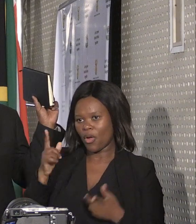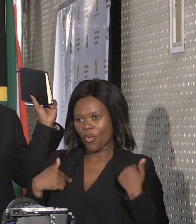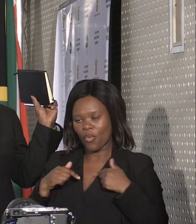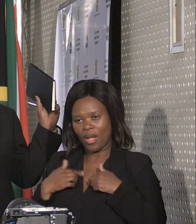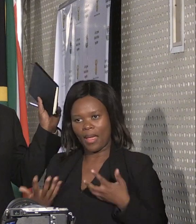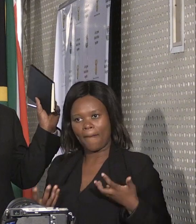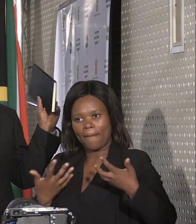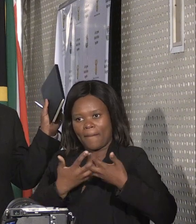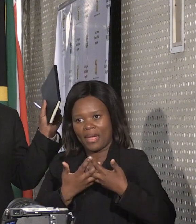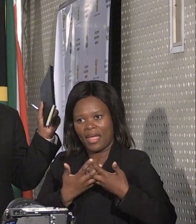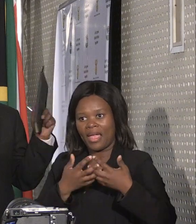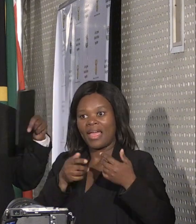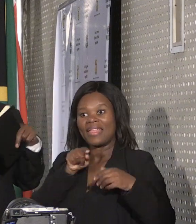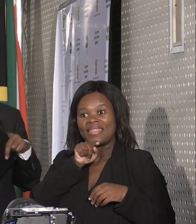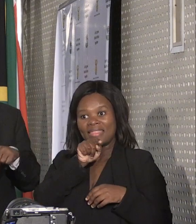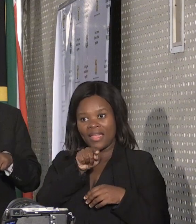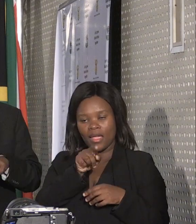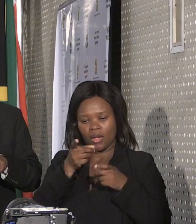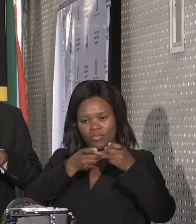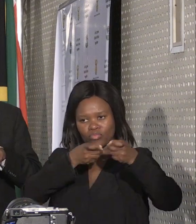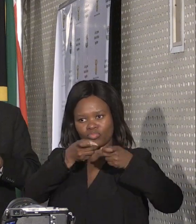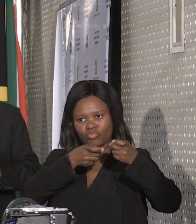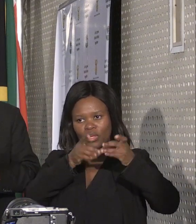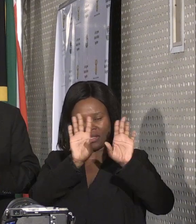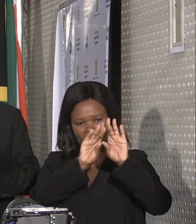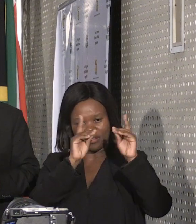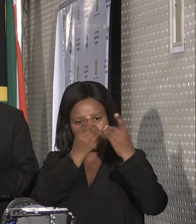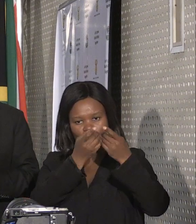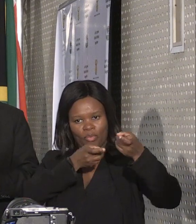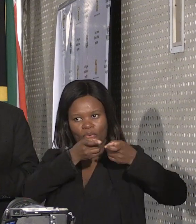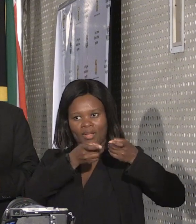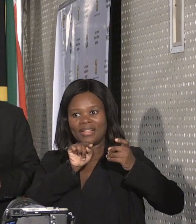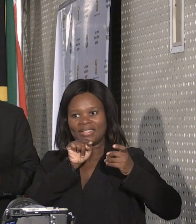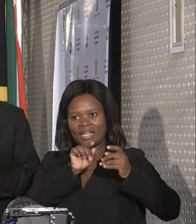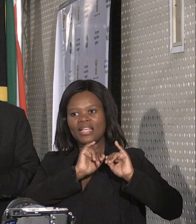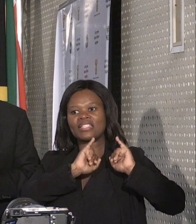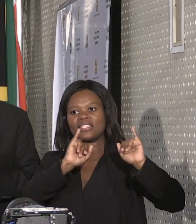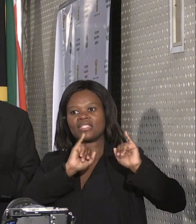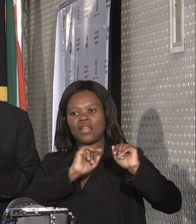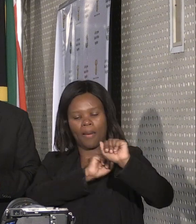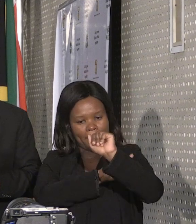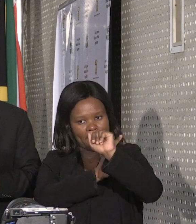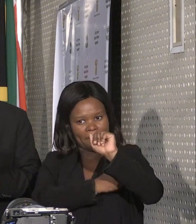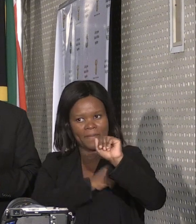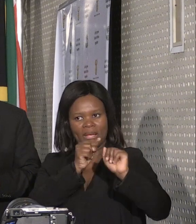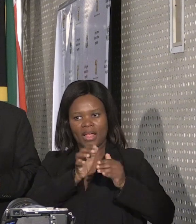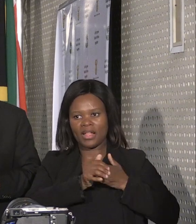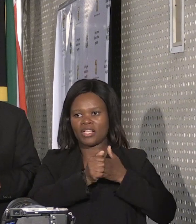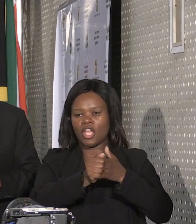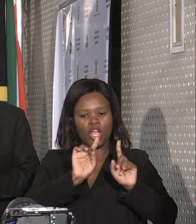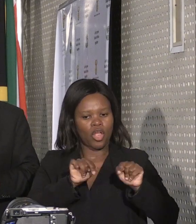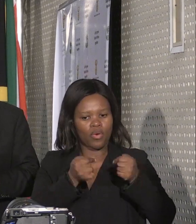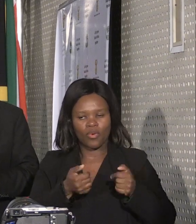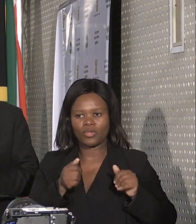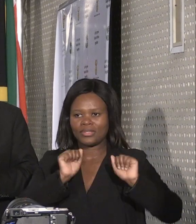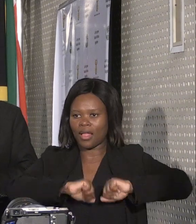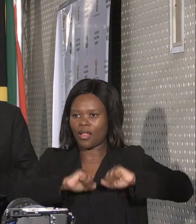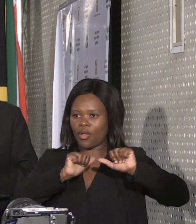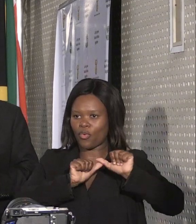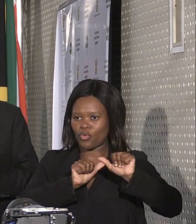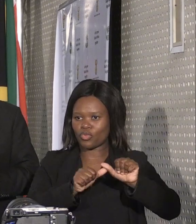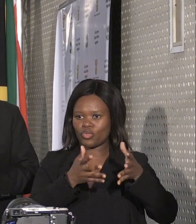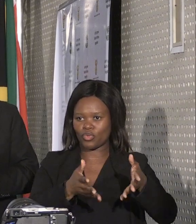the state of governance there, a serious mandate leadership would not allow to continue it like this. And